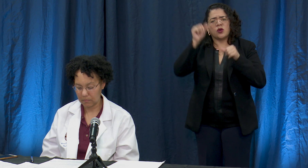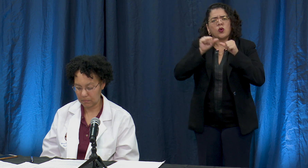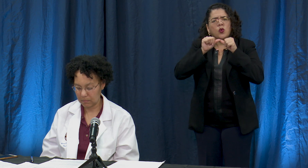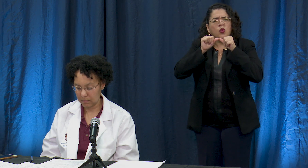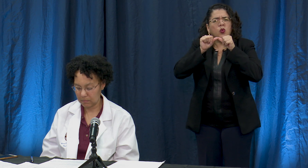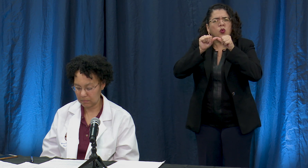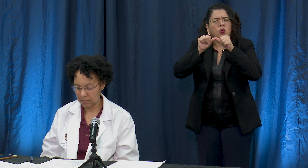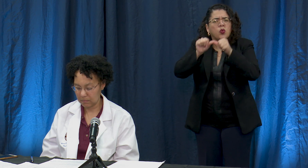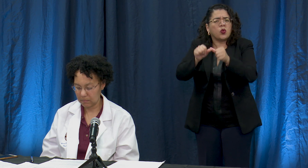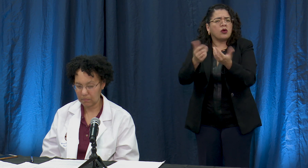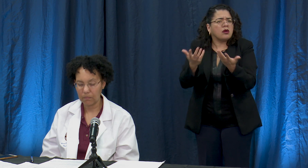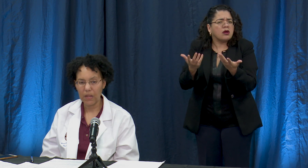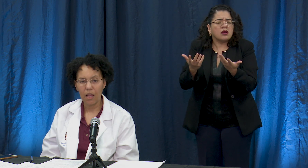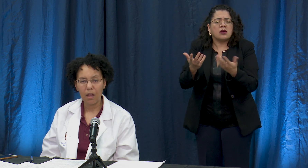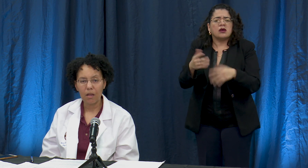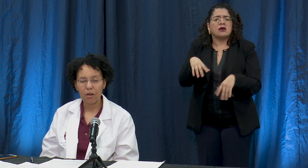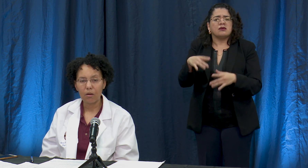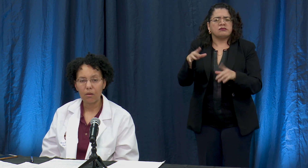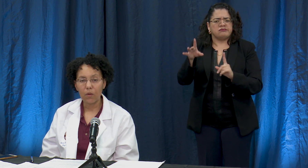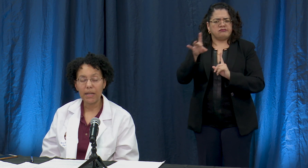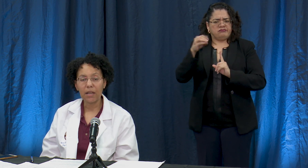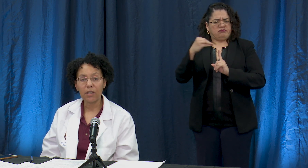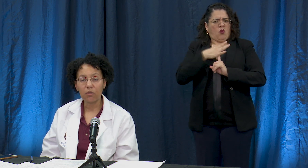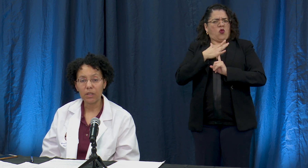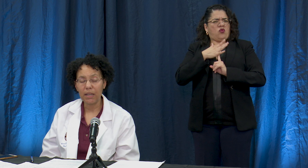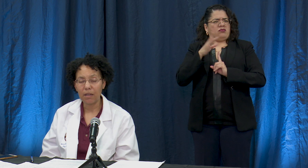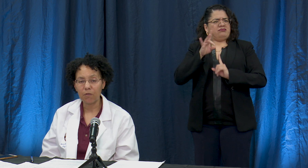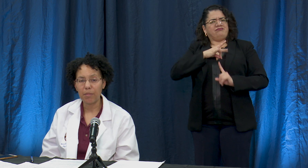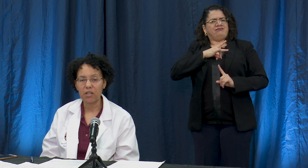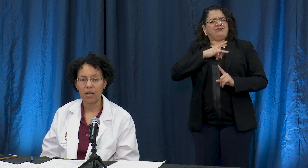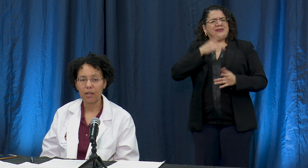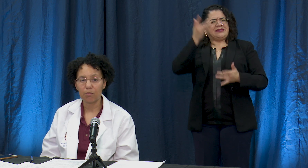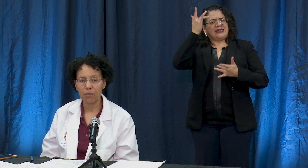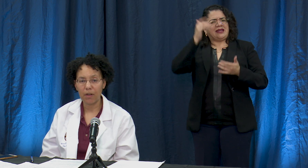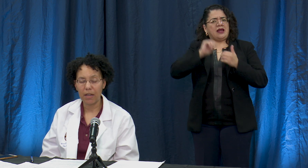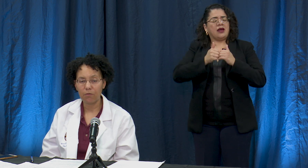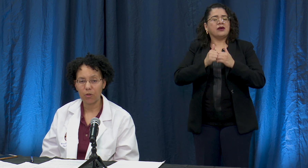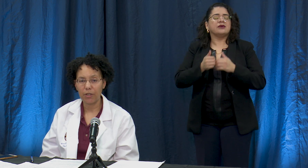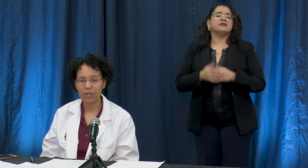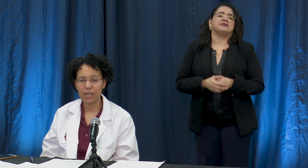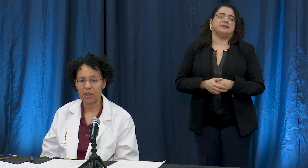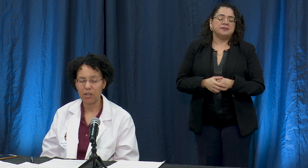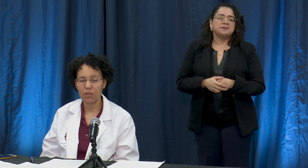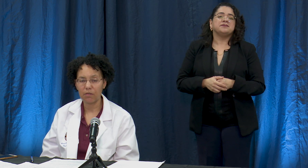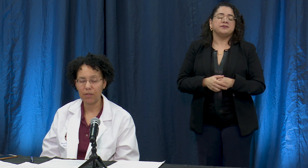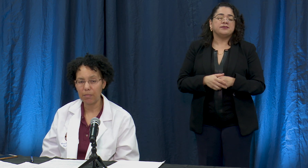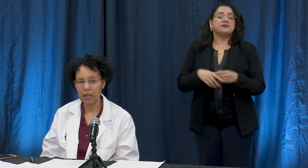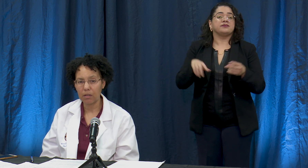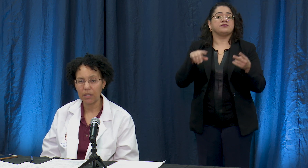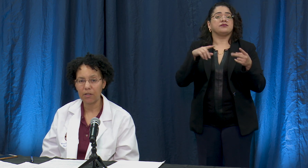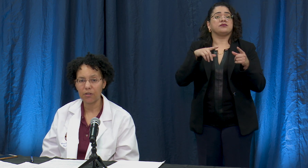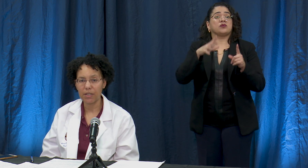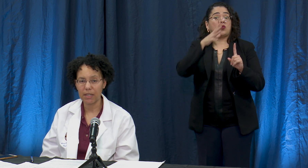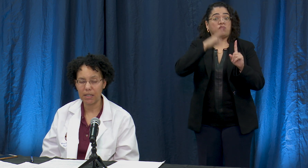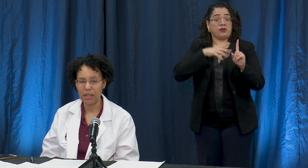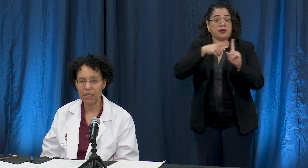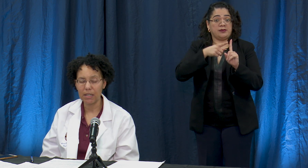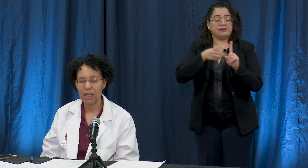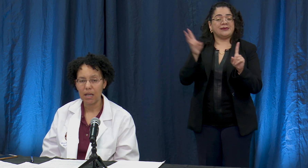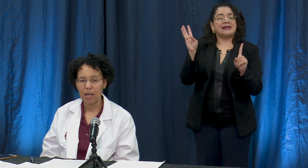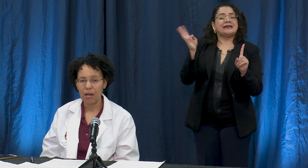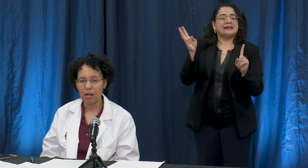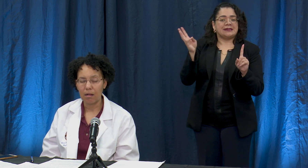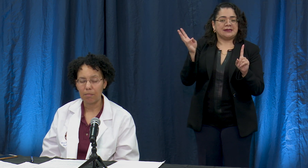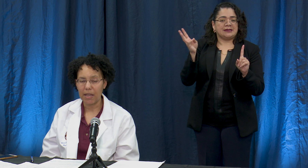she contact the virus? Right now, the only information I can provide for you is that she was a female in her